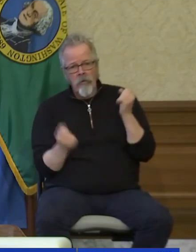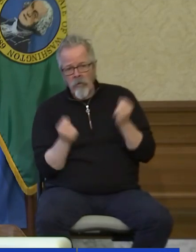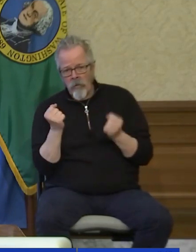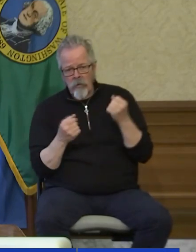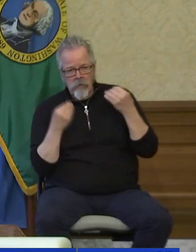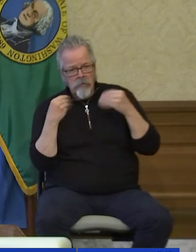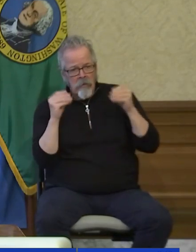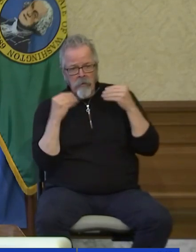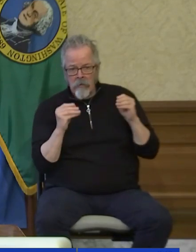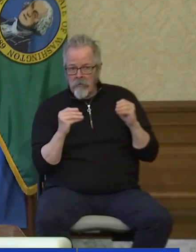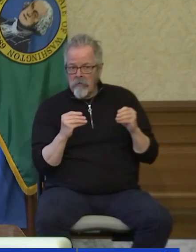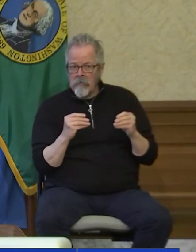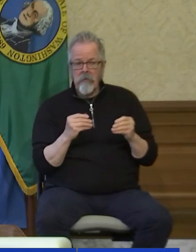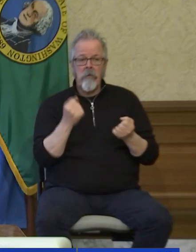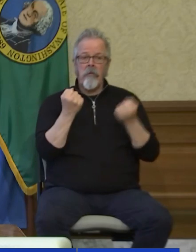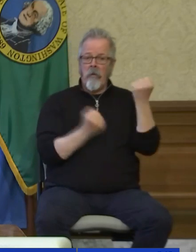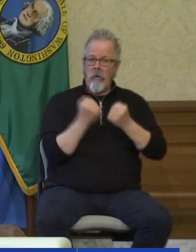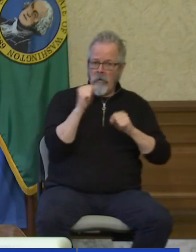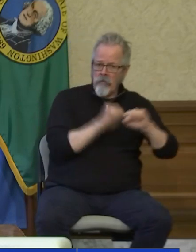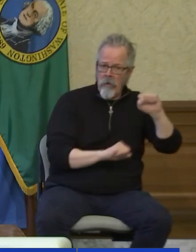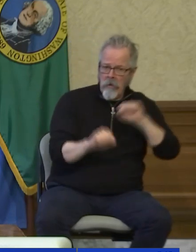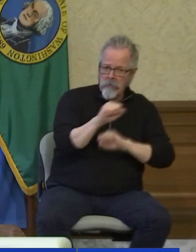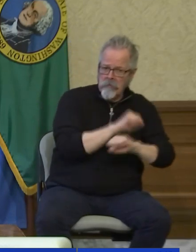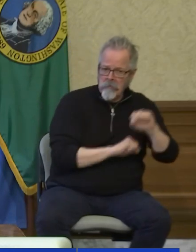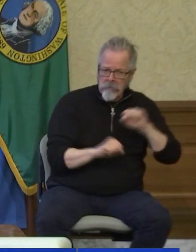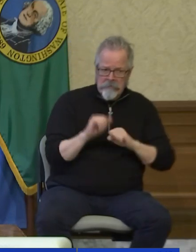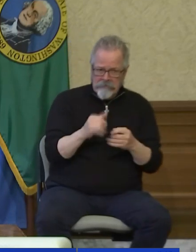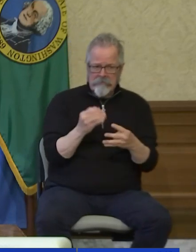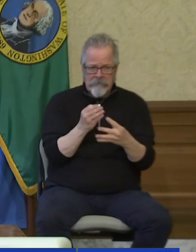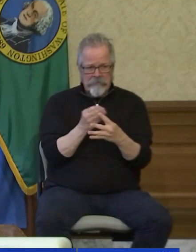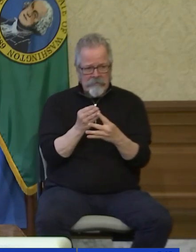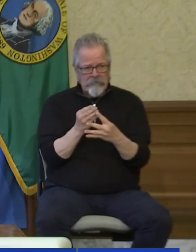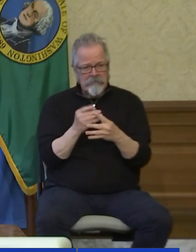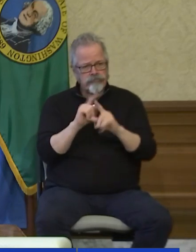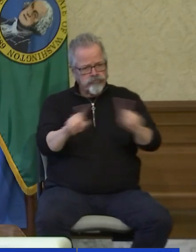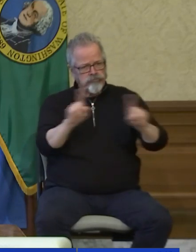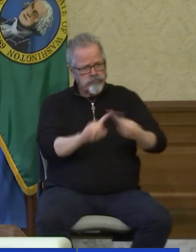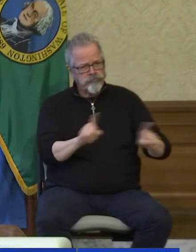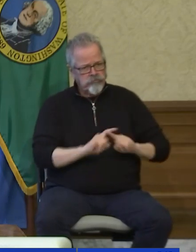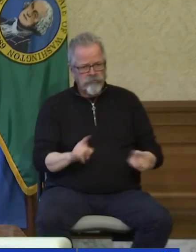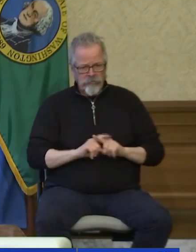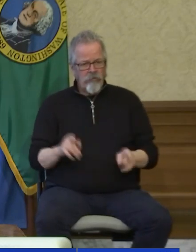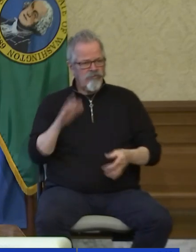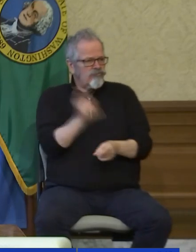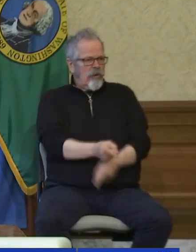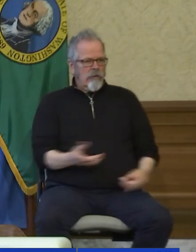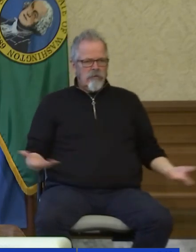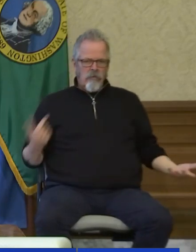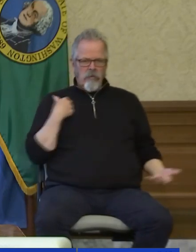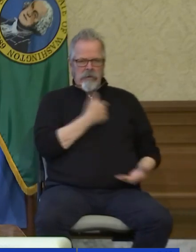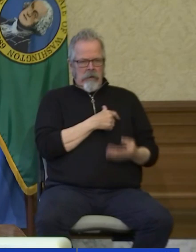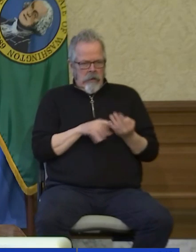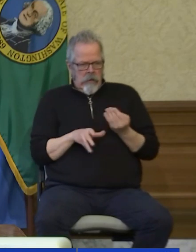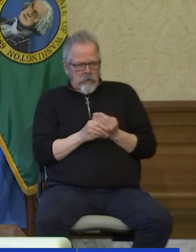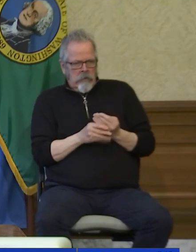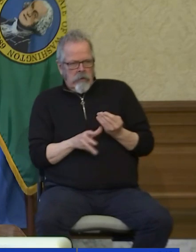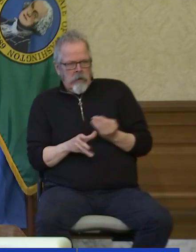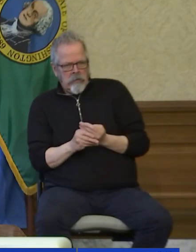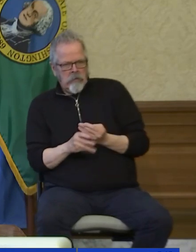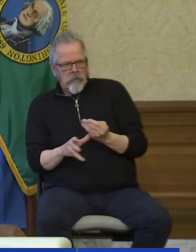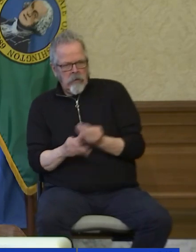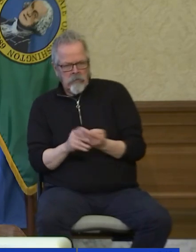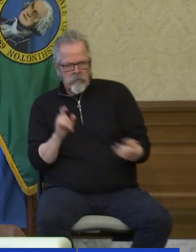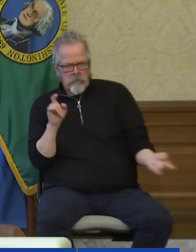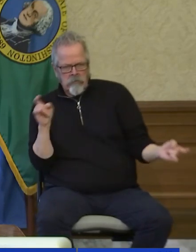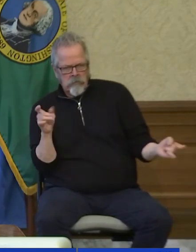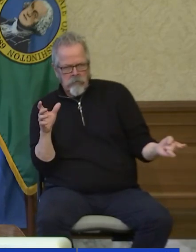are adapting today. So we'll look at how this works for restaurant owners, and we hope that it's going to succeed.